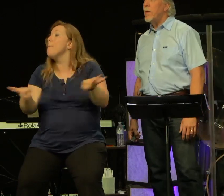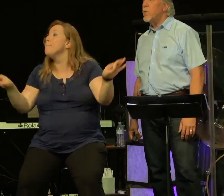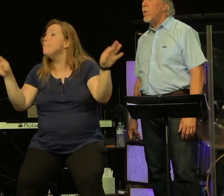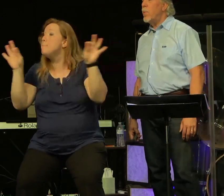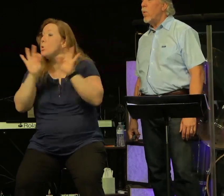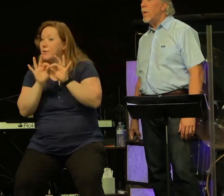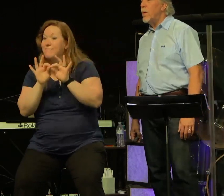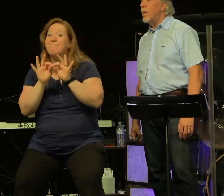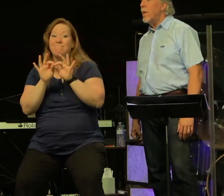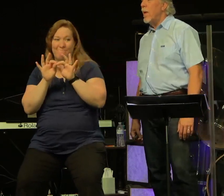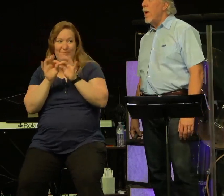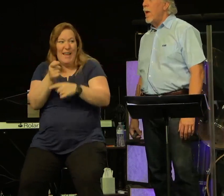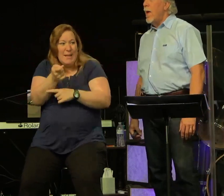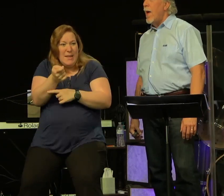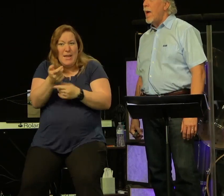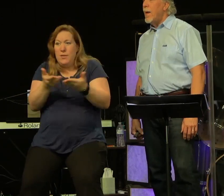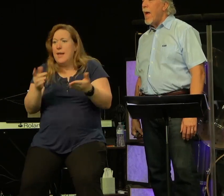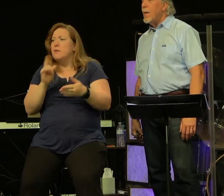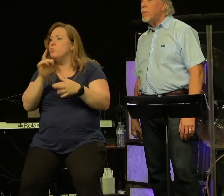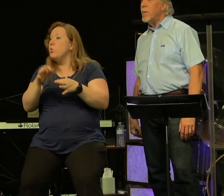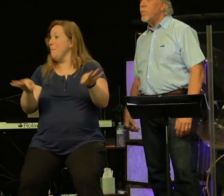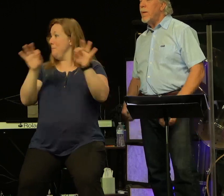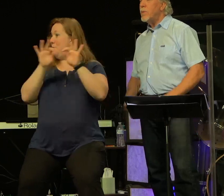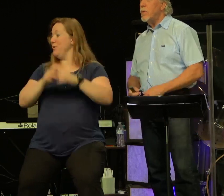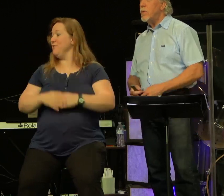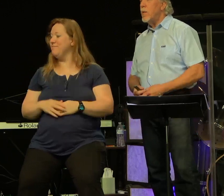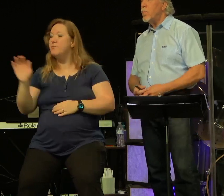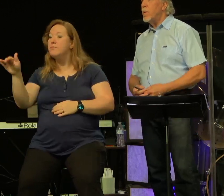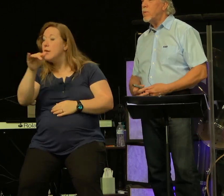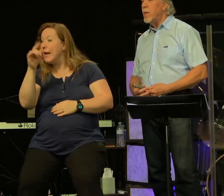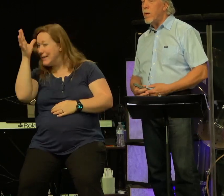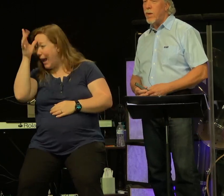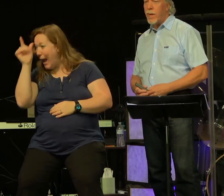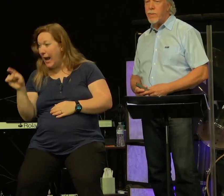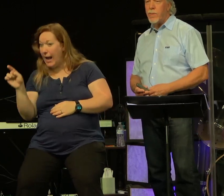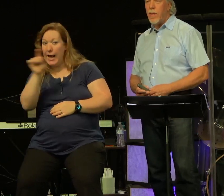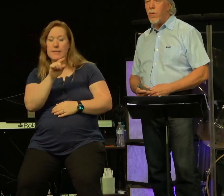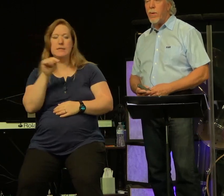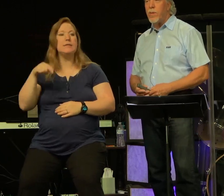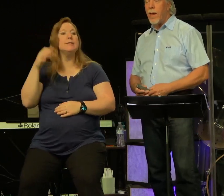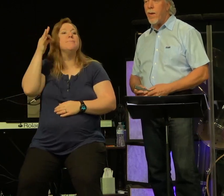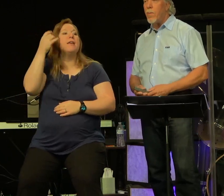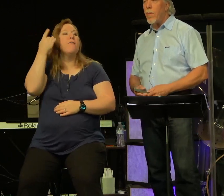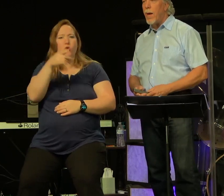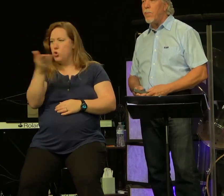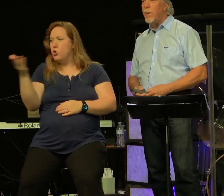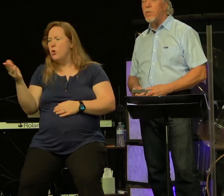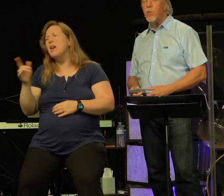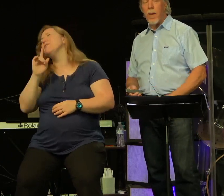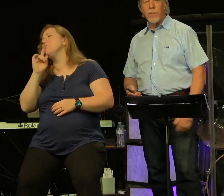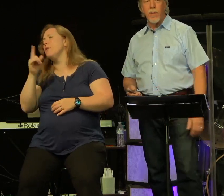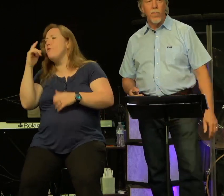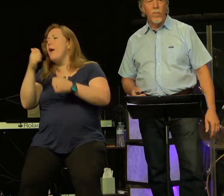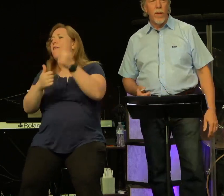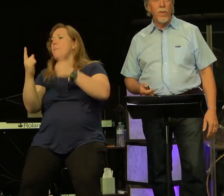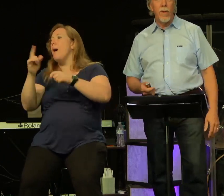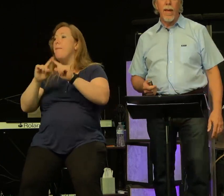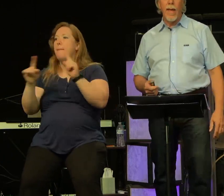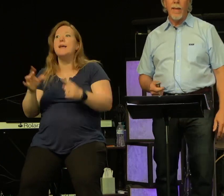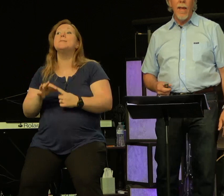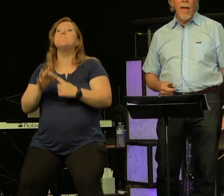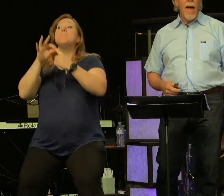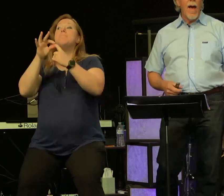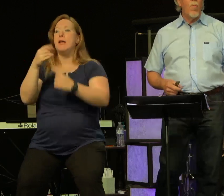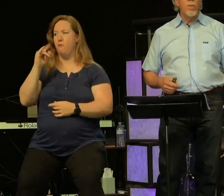Little things are important. And dads, this message is particularly to you. It's to everybody, but especially for you